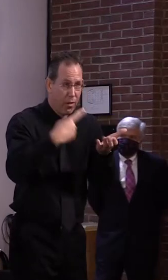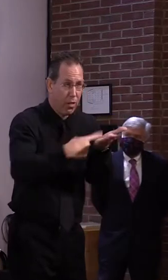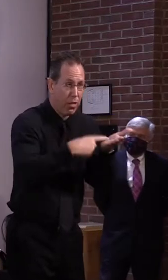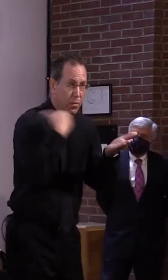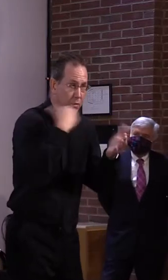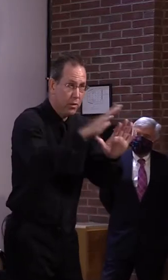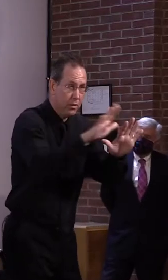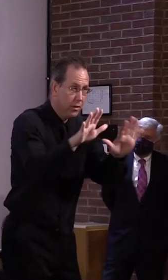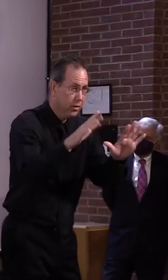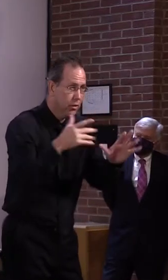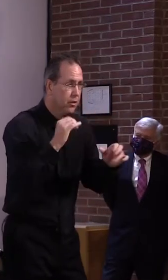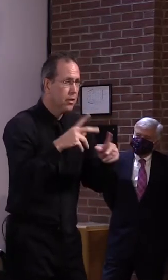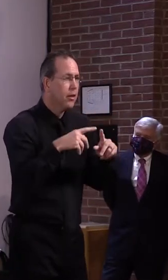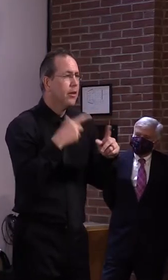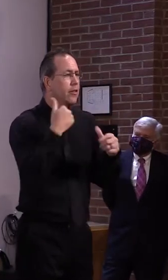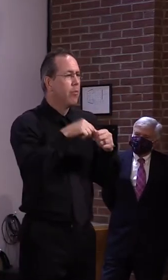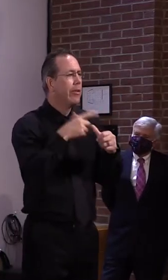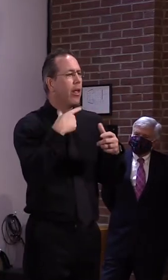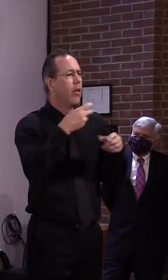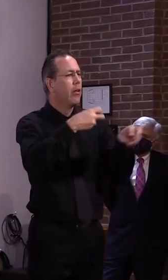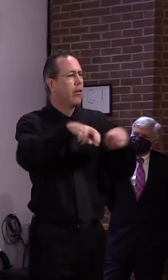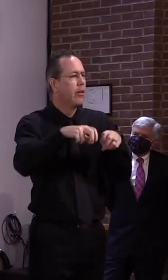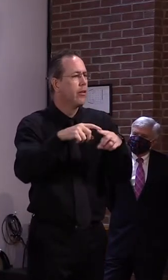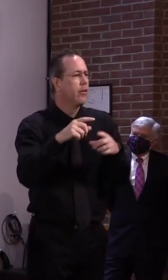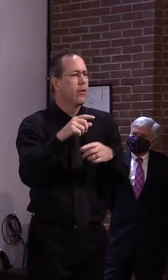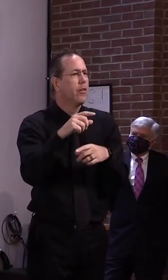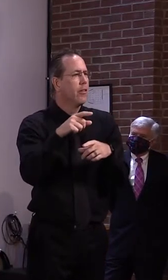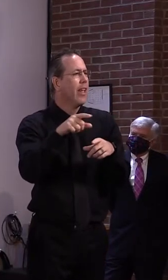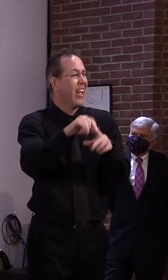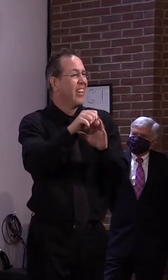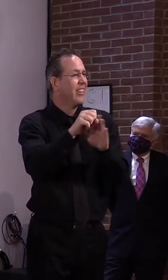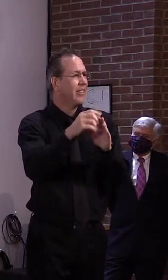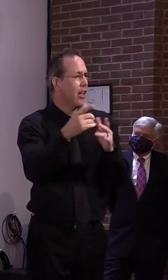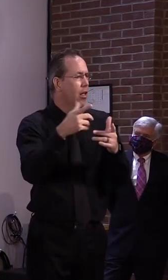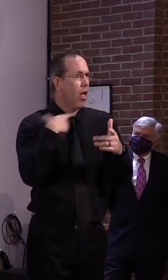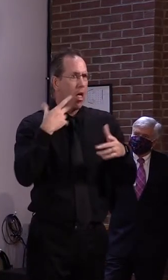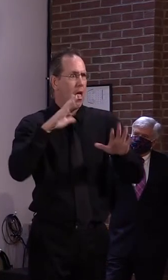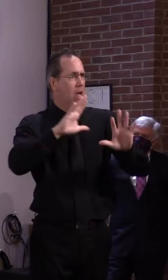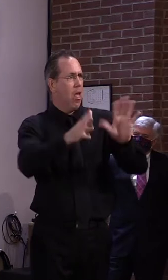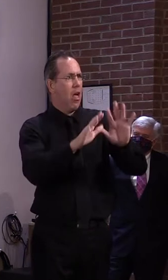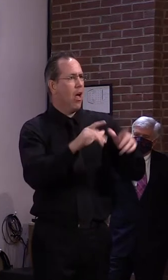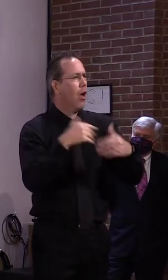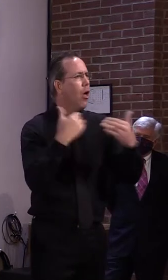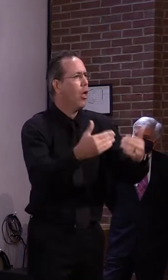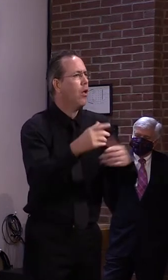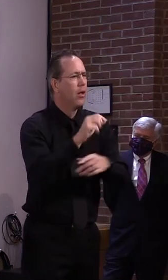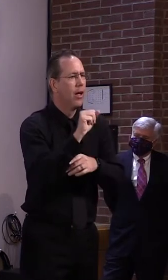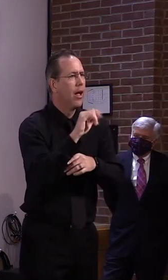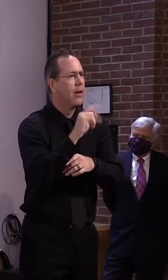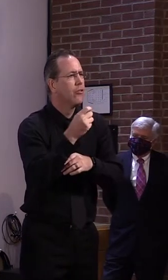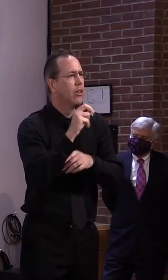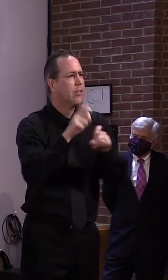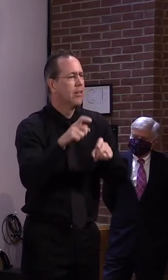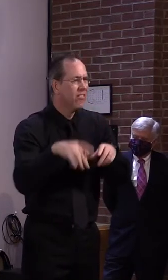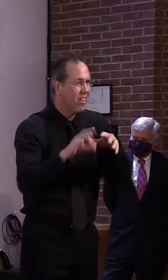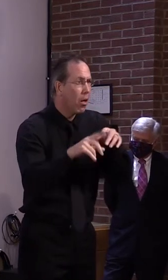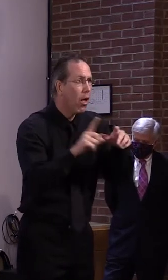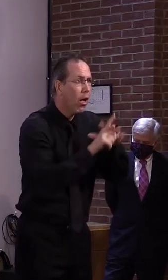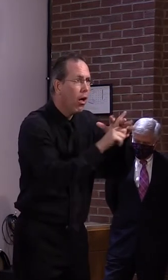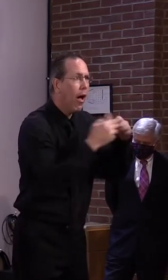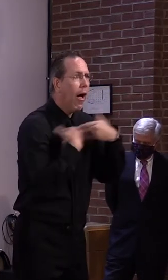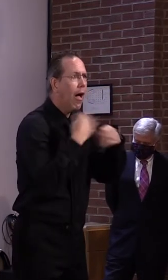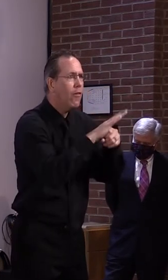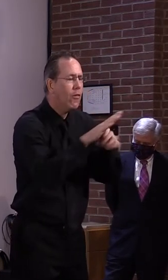test, then that's a very different proposition. And one of the things that I have not heard about anywhere else in the country, but we